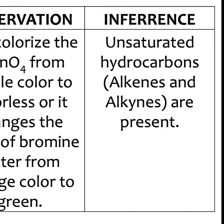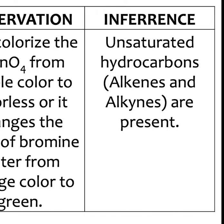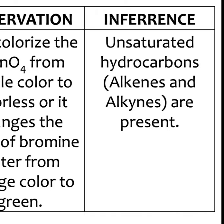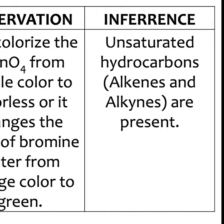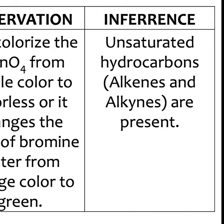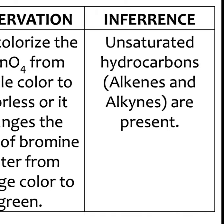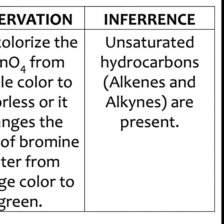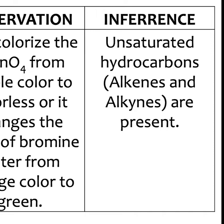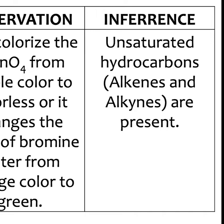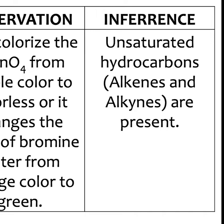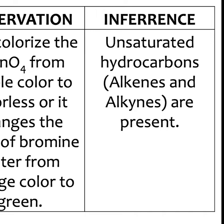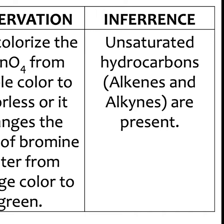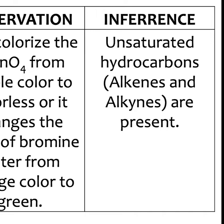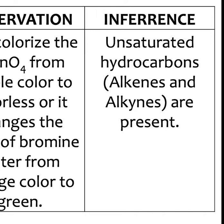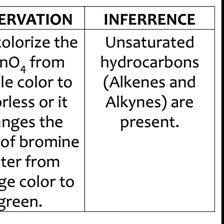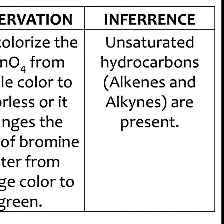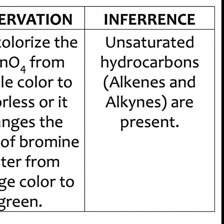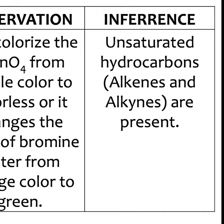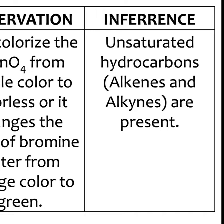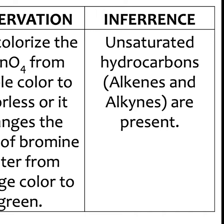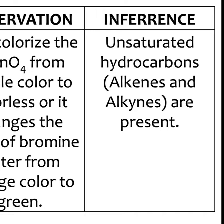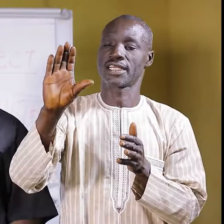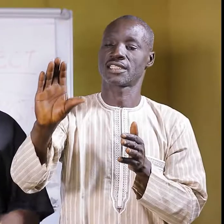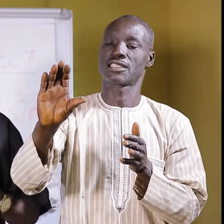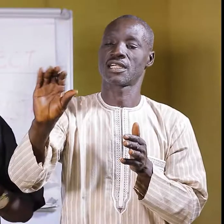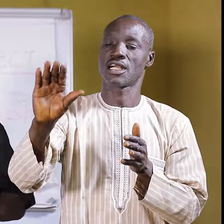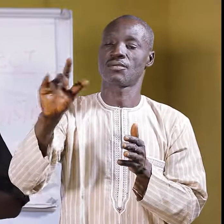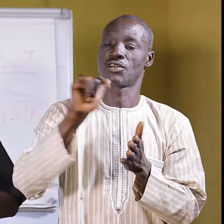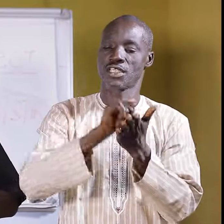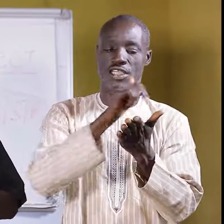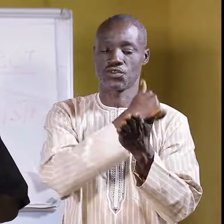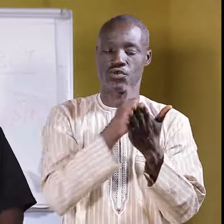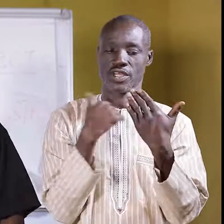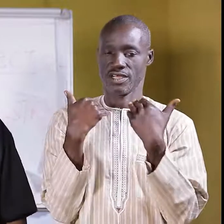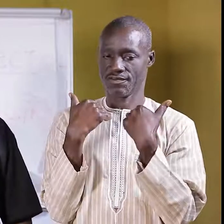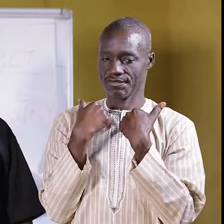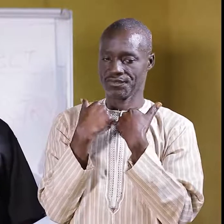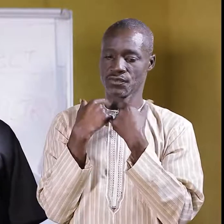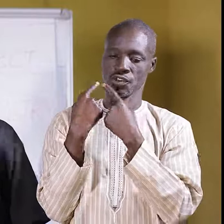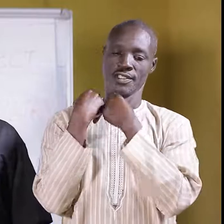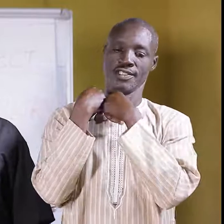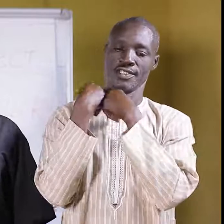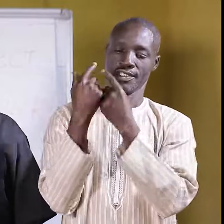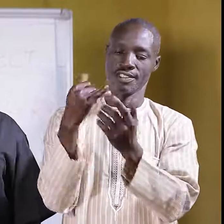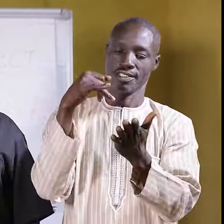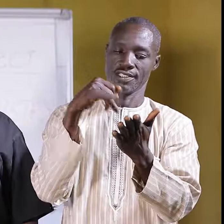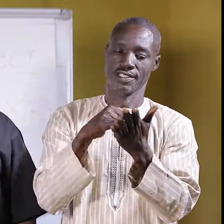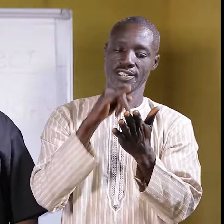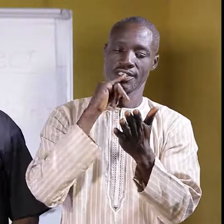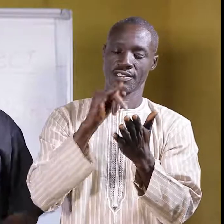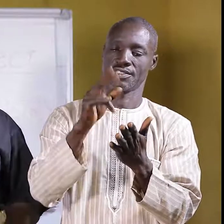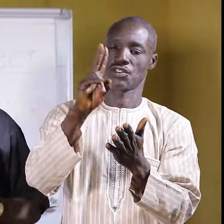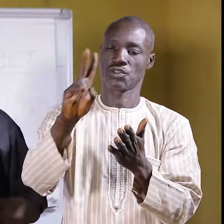two unsaturated hydrocarbons that we have. However, since the unsaturated hydrocarbons are